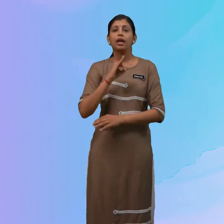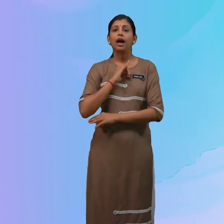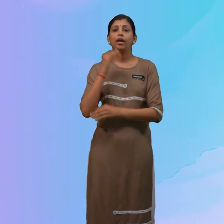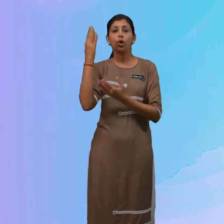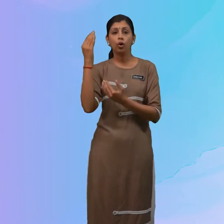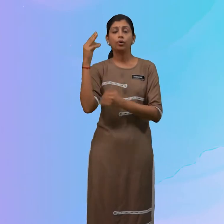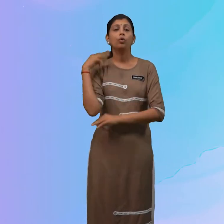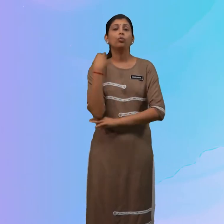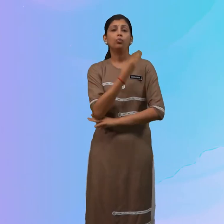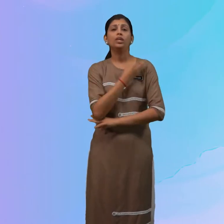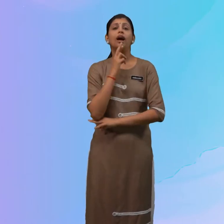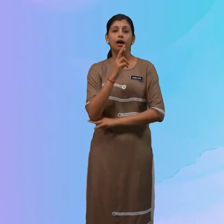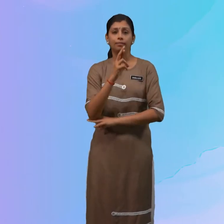I hope we are.